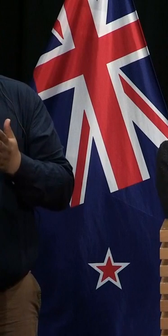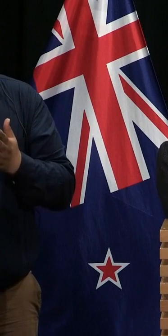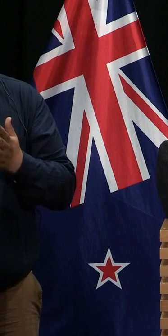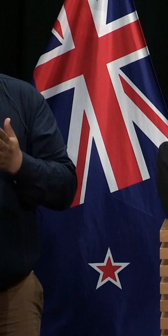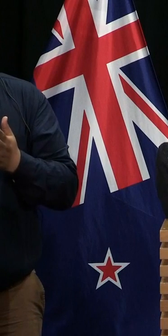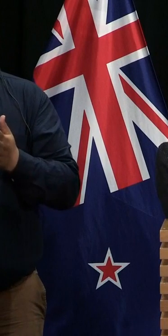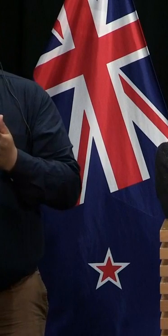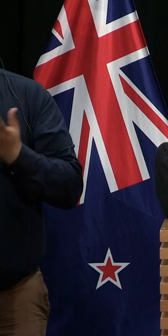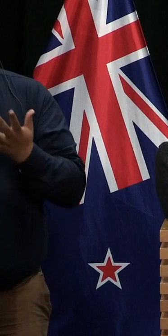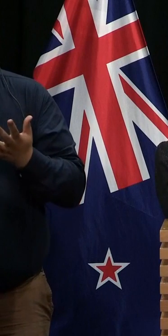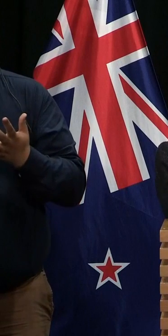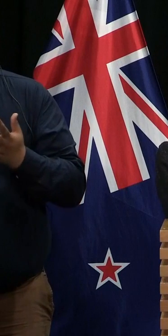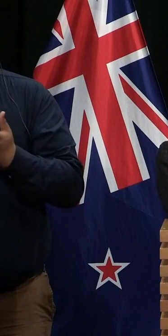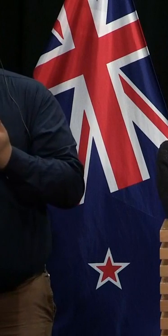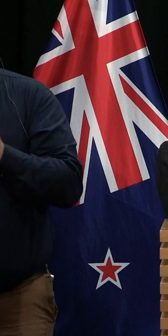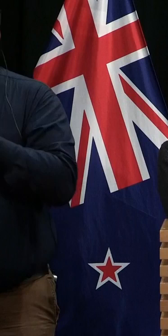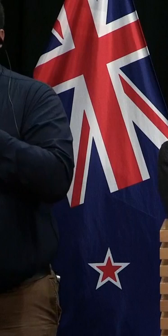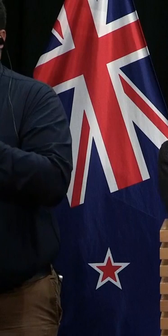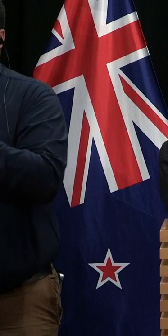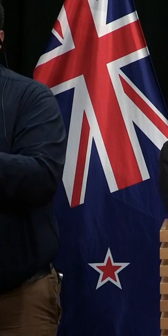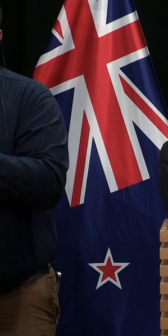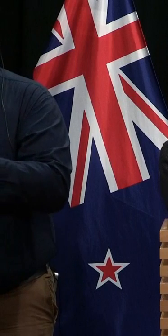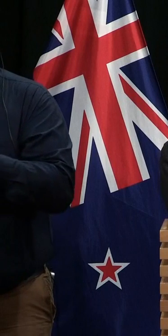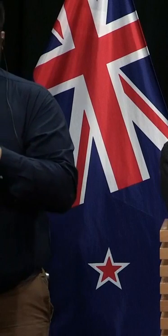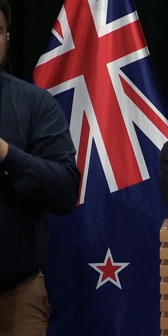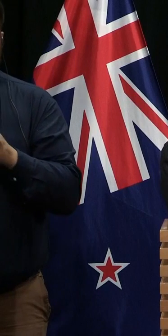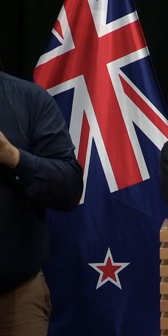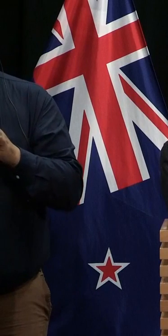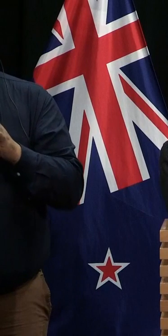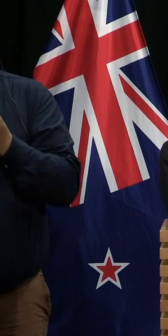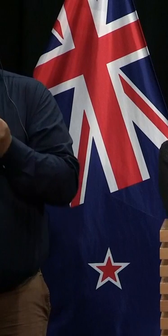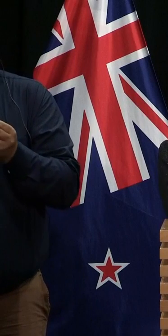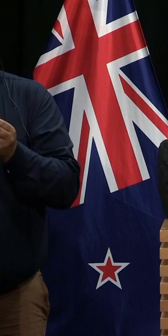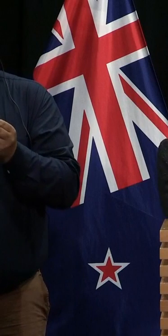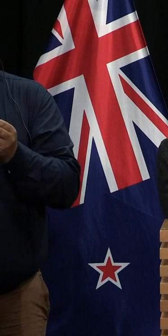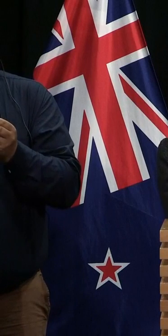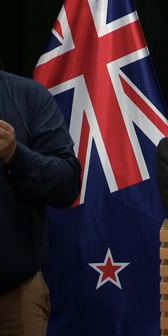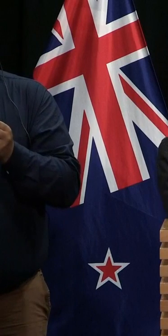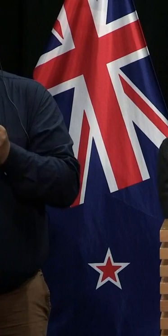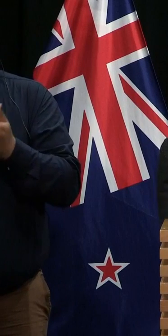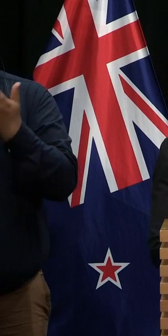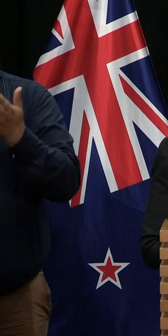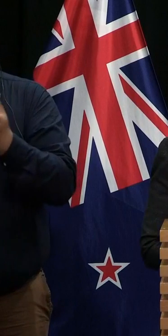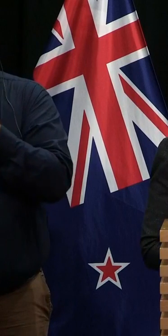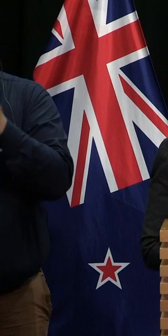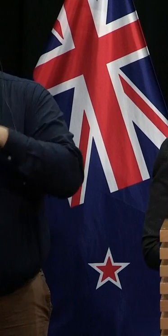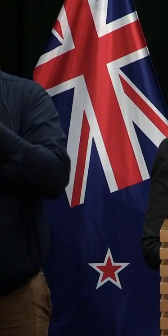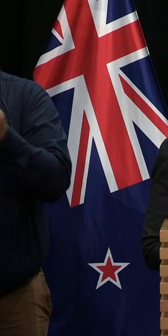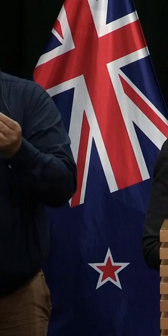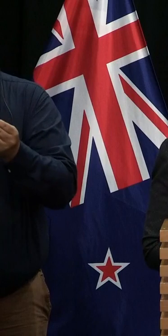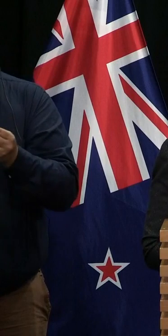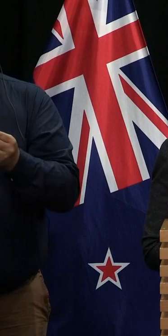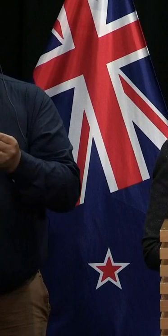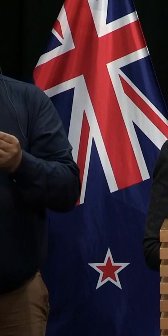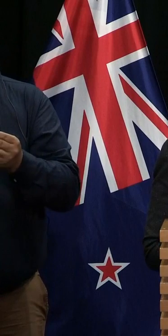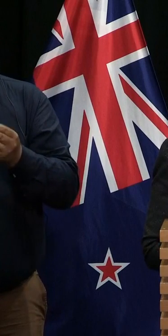perpetrators and whether or not there's an ability to deal with any of those individual cases. But for many, there was also this additional motivation, and we can